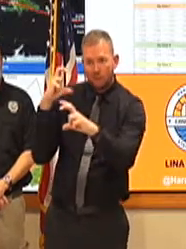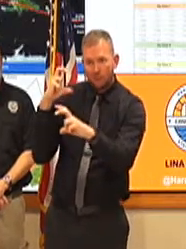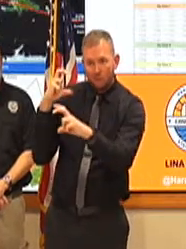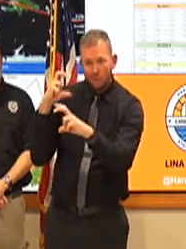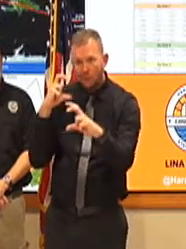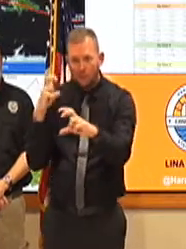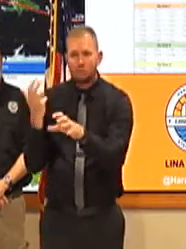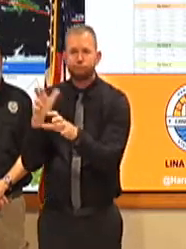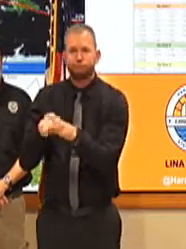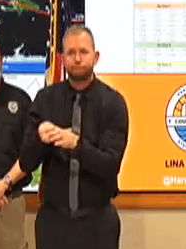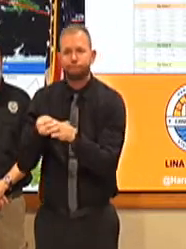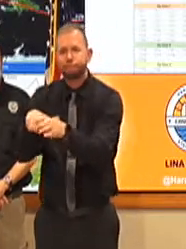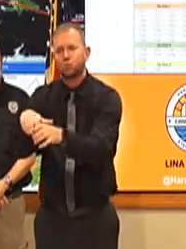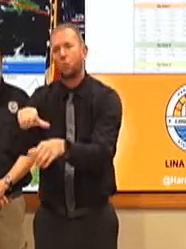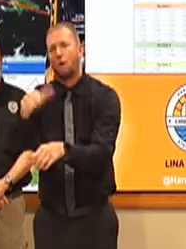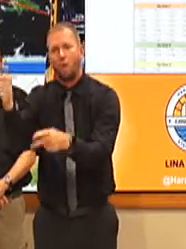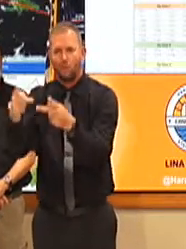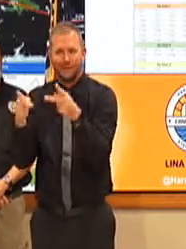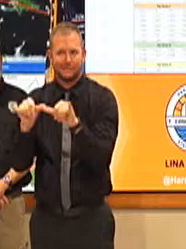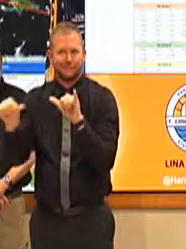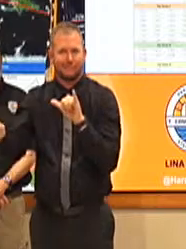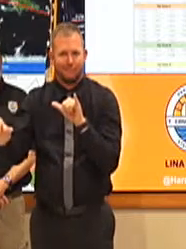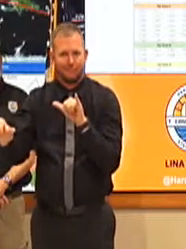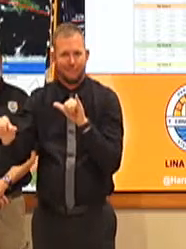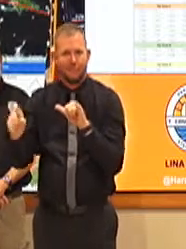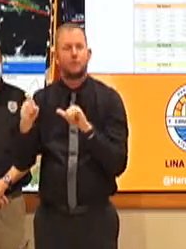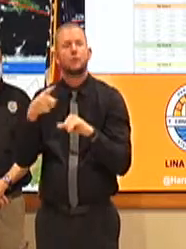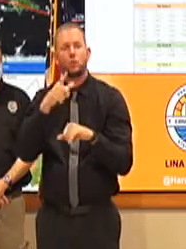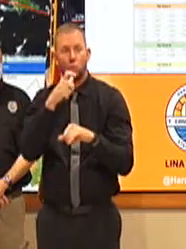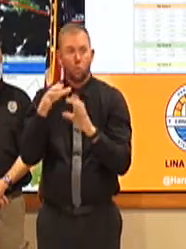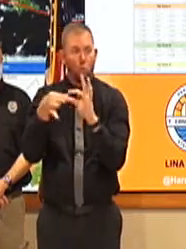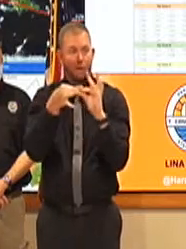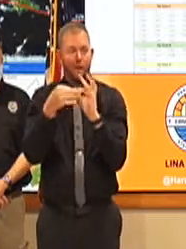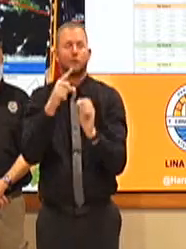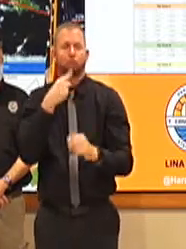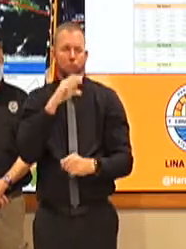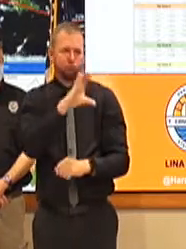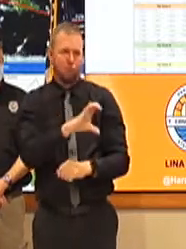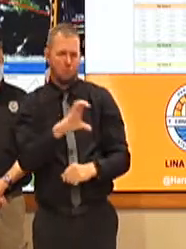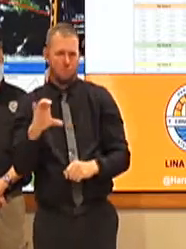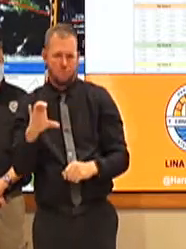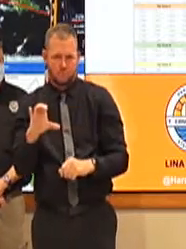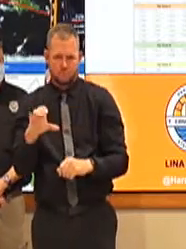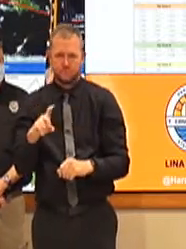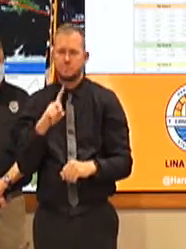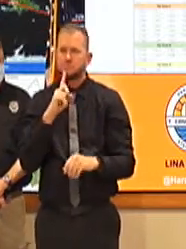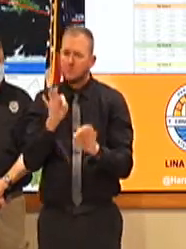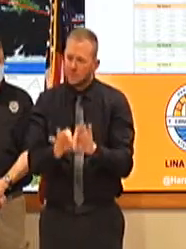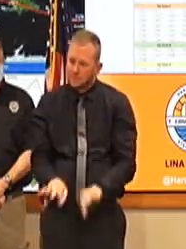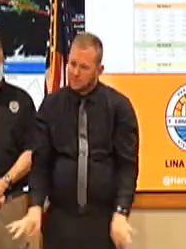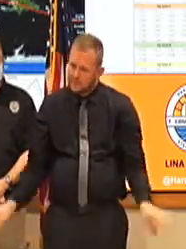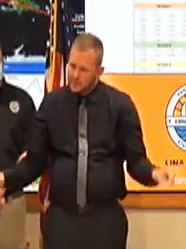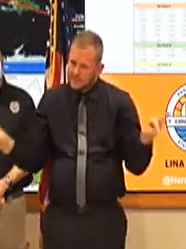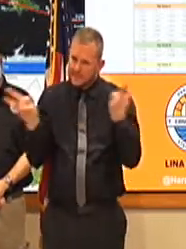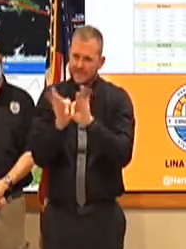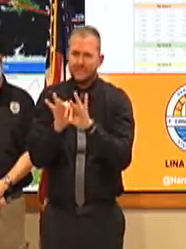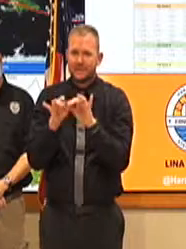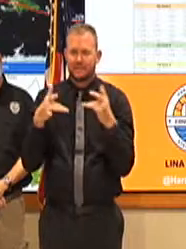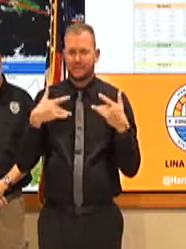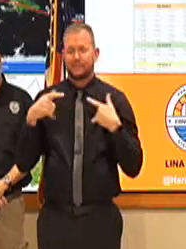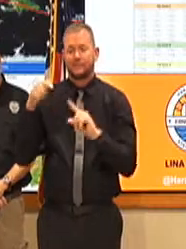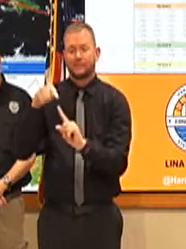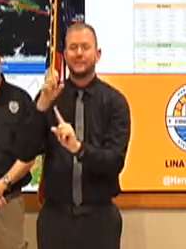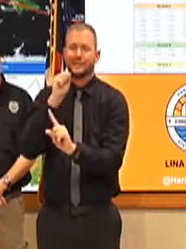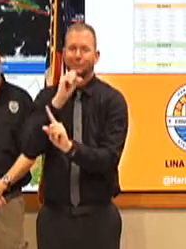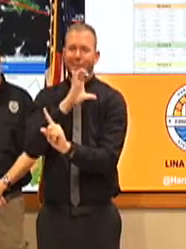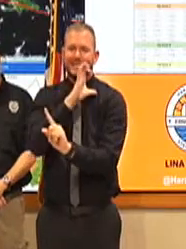in collaboration with the Red Cross. Okay? And I'm especially sensitive to seniors and people with